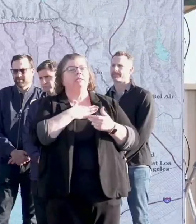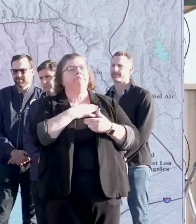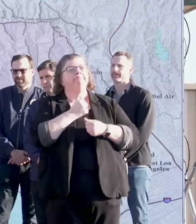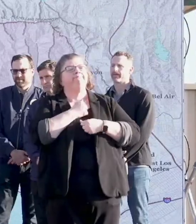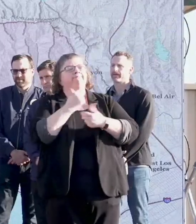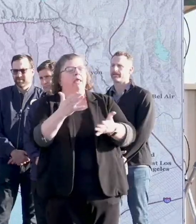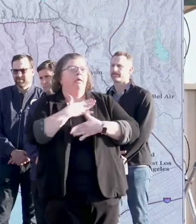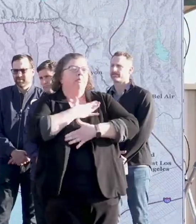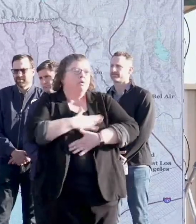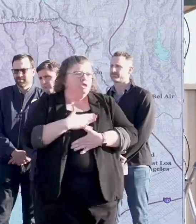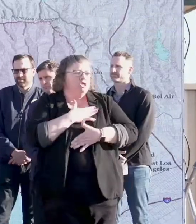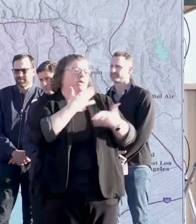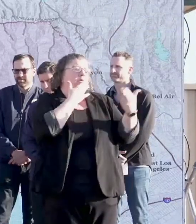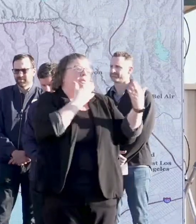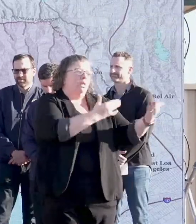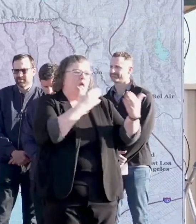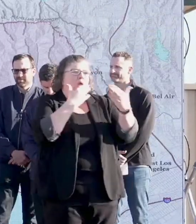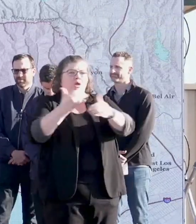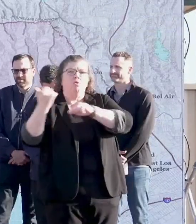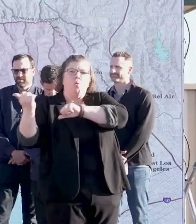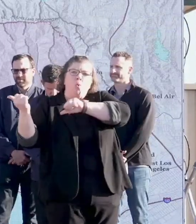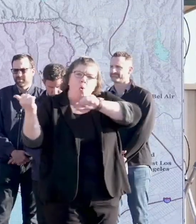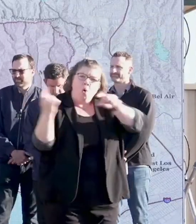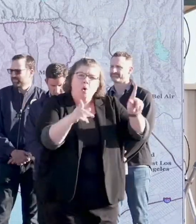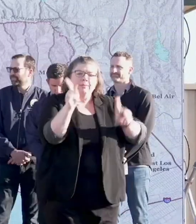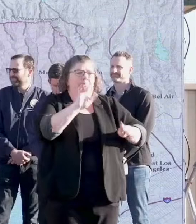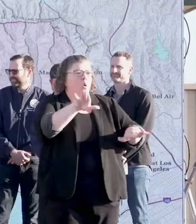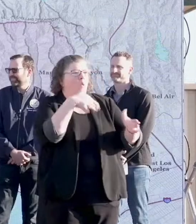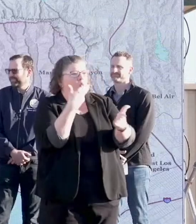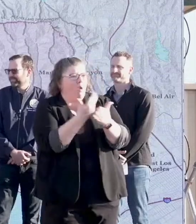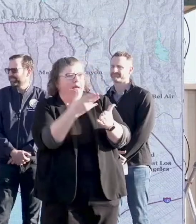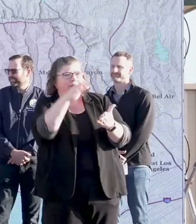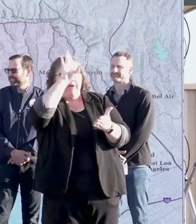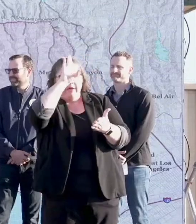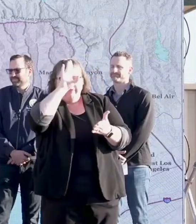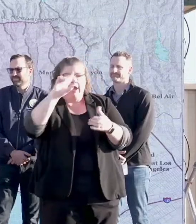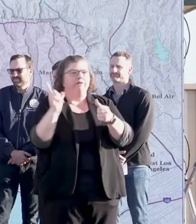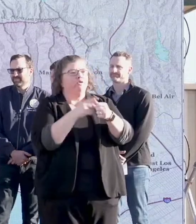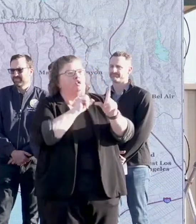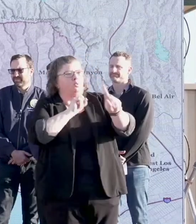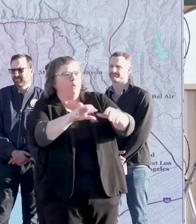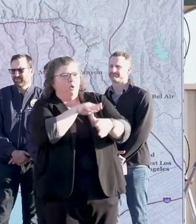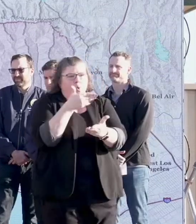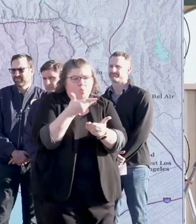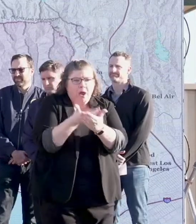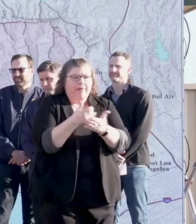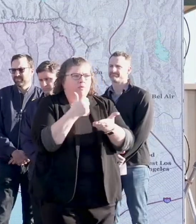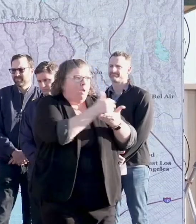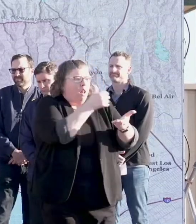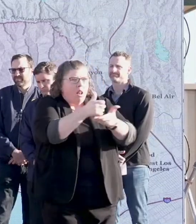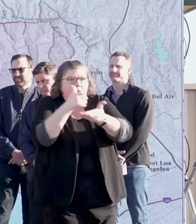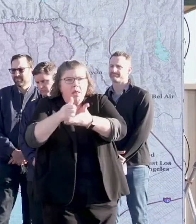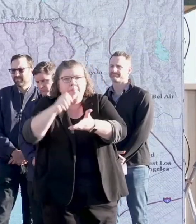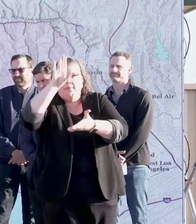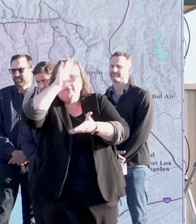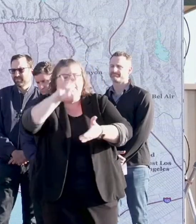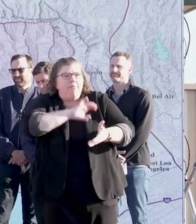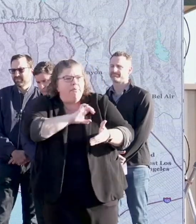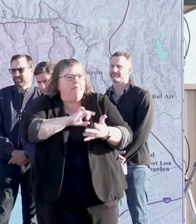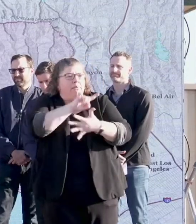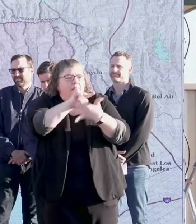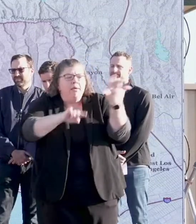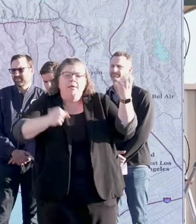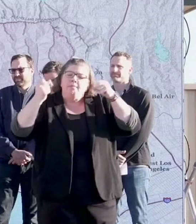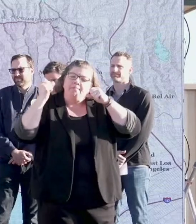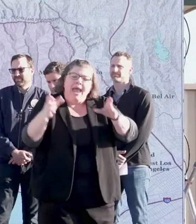appreciation and thanking all the first responders that are here, because I represent the whole county of LA, and it took a lot of individuals